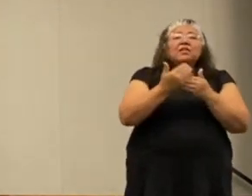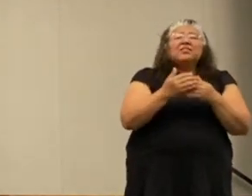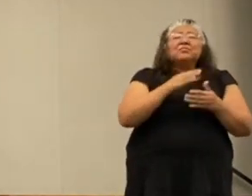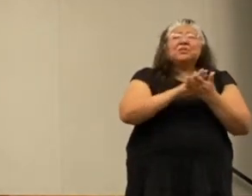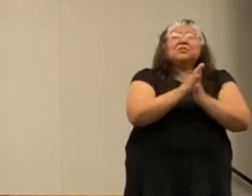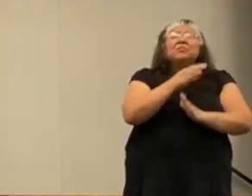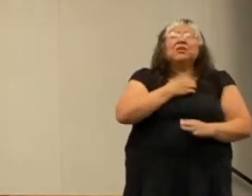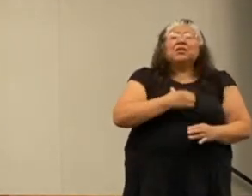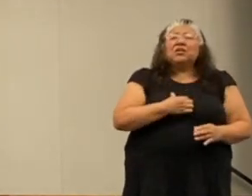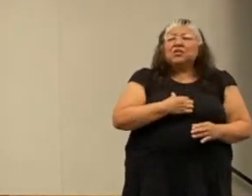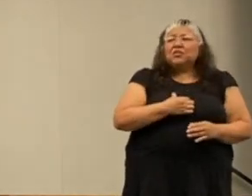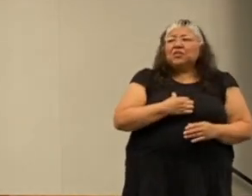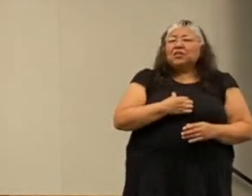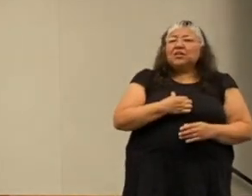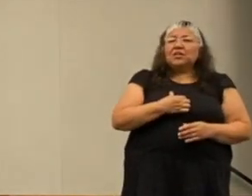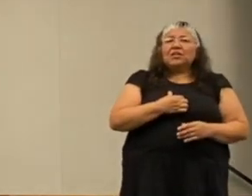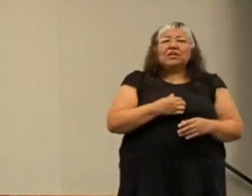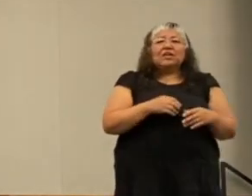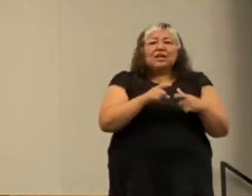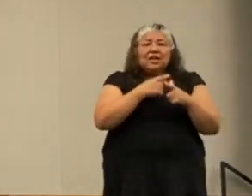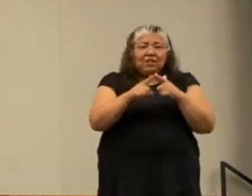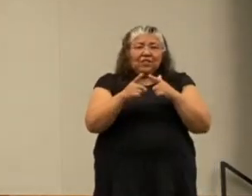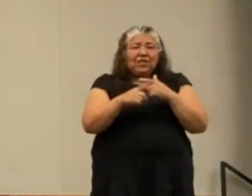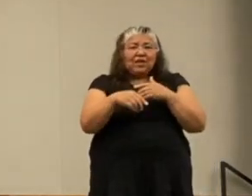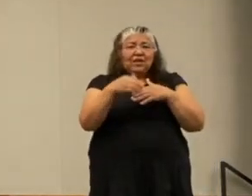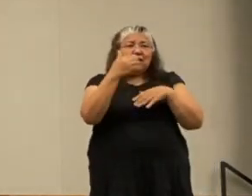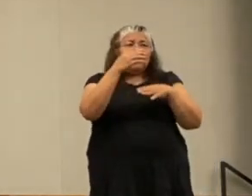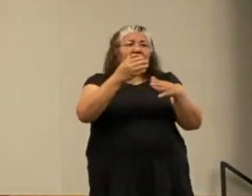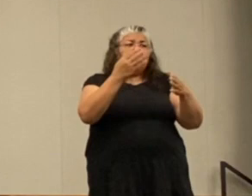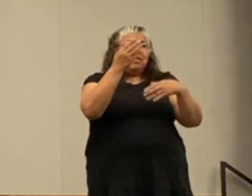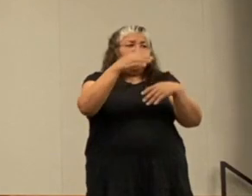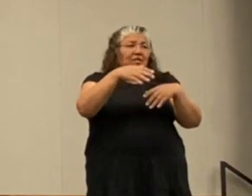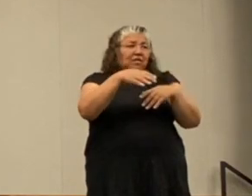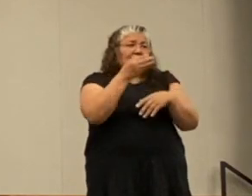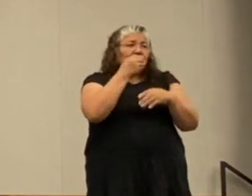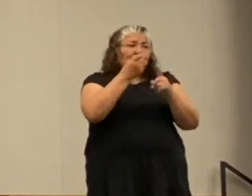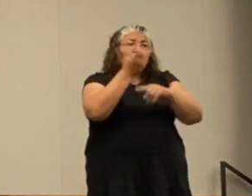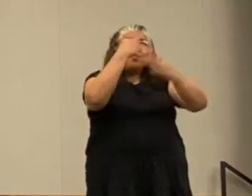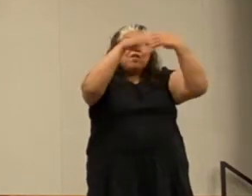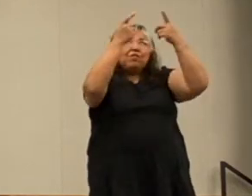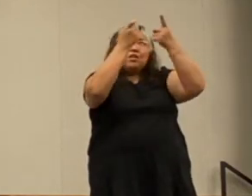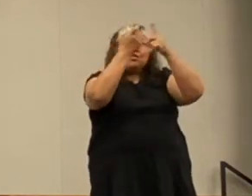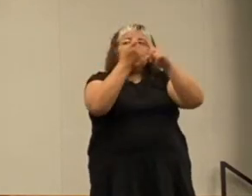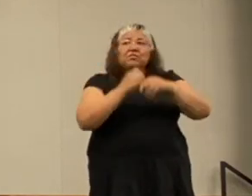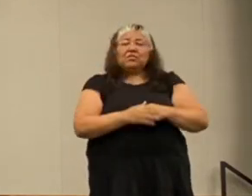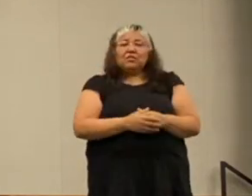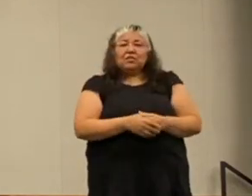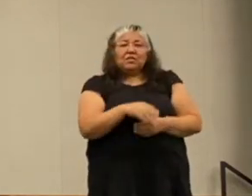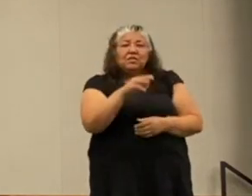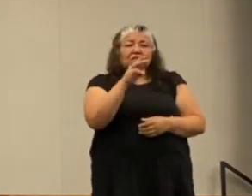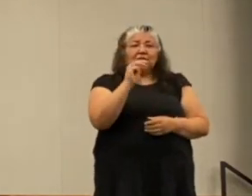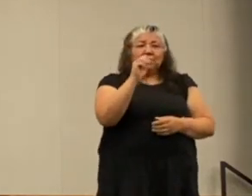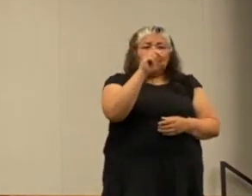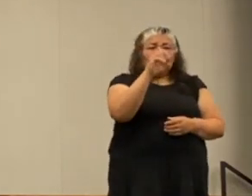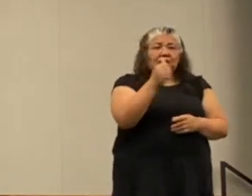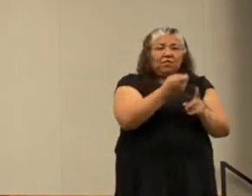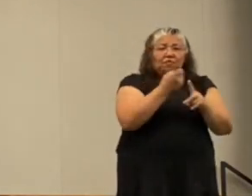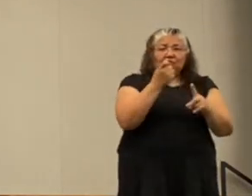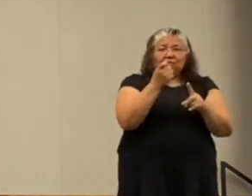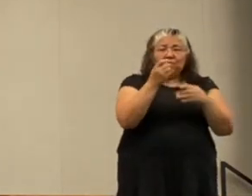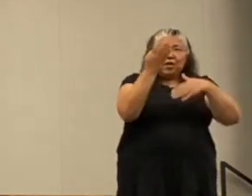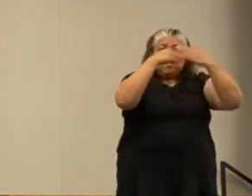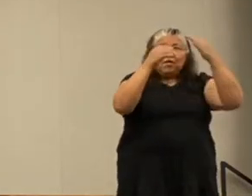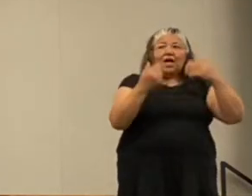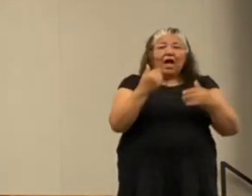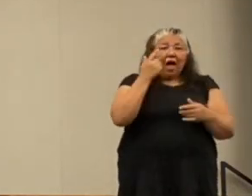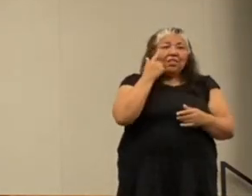hungry. Manna from heaven comes down. It is, I believe that the manna from heaven, I believe that Texas Roadhouse